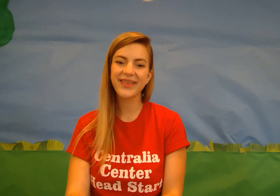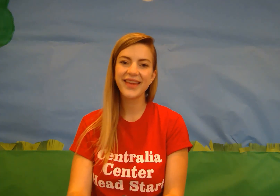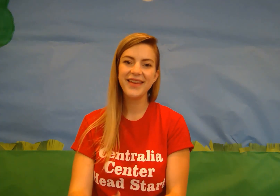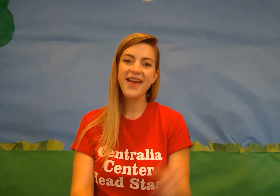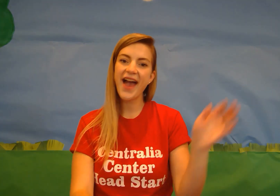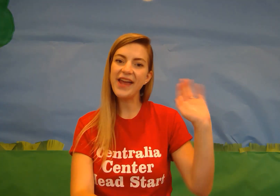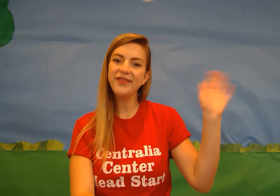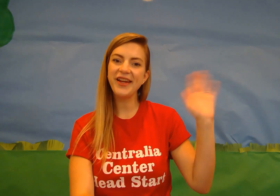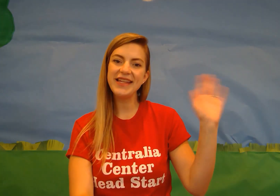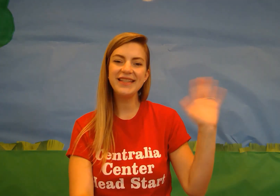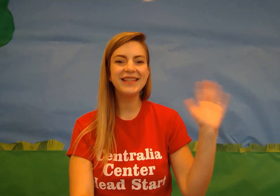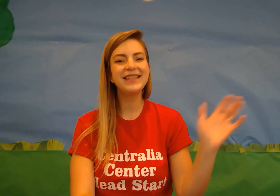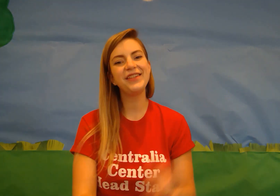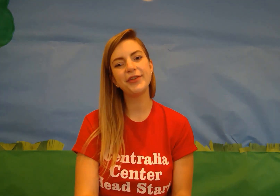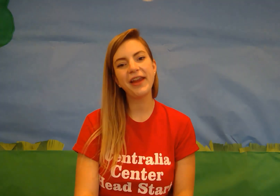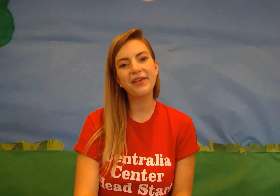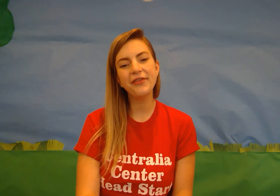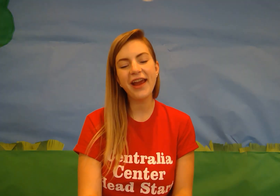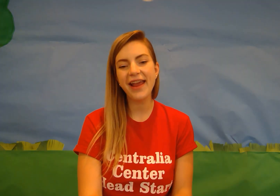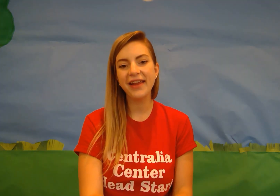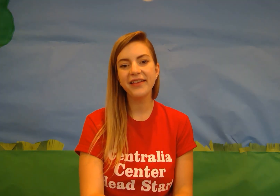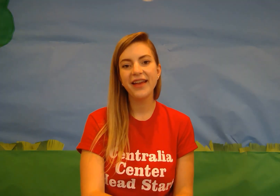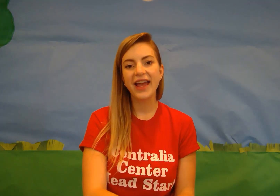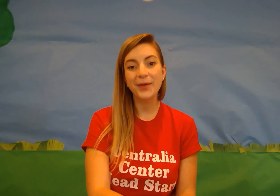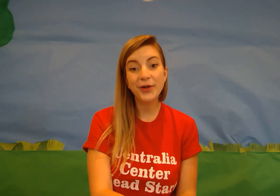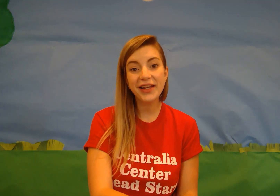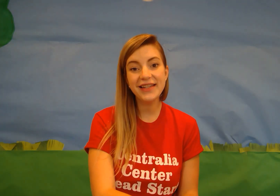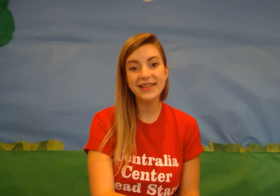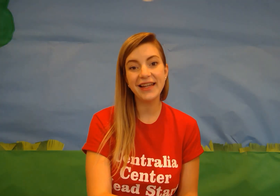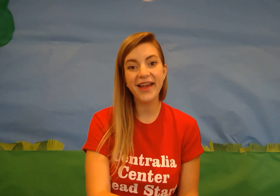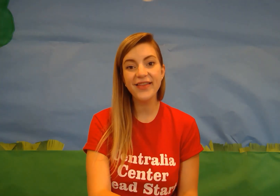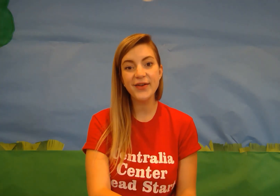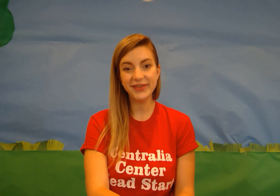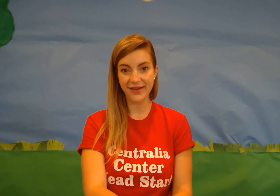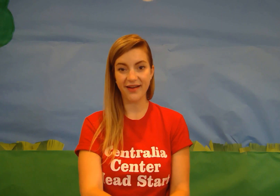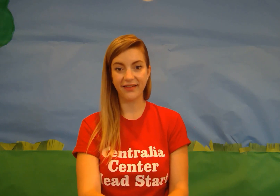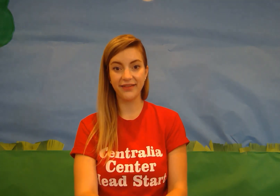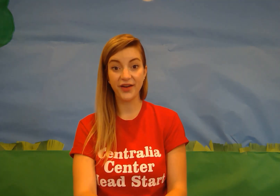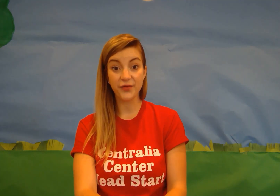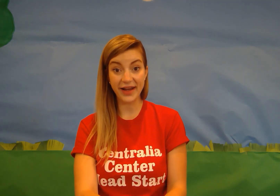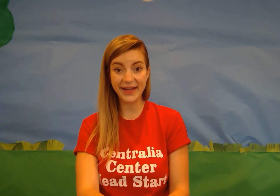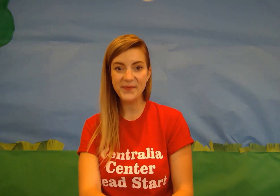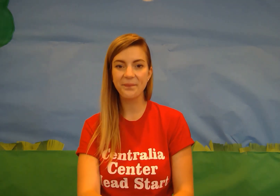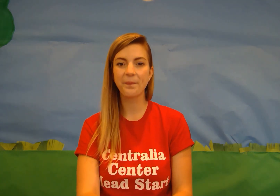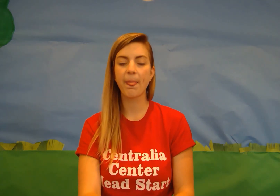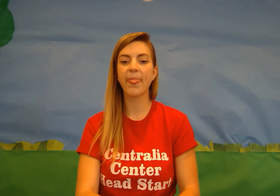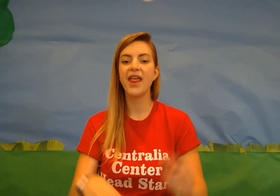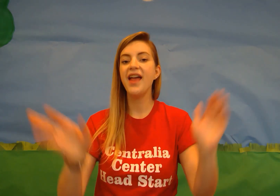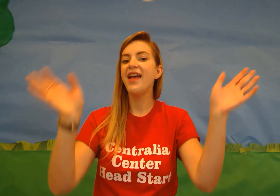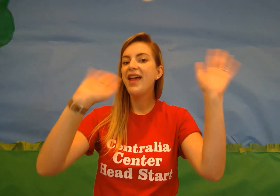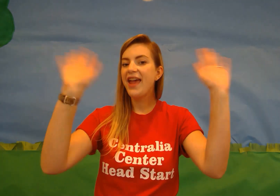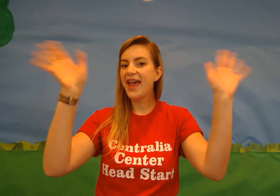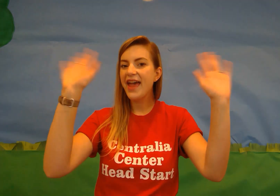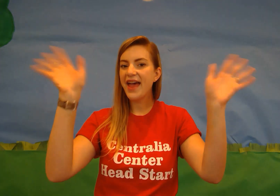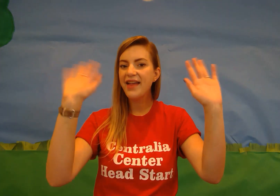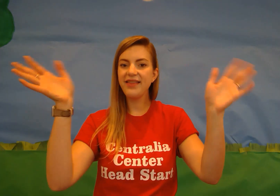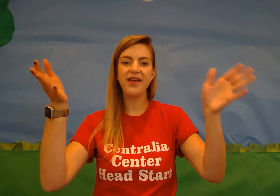Hi friends! It's Teacher Carrie Ray and we're gonna sing a hello song. Ready? Hello,